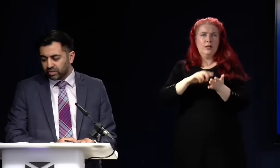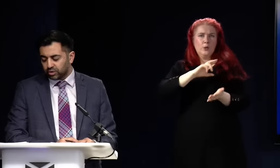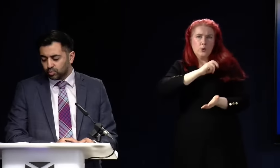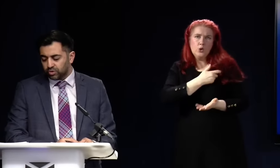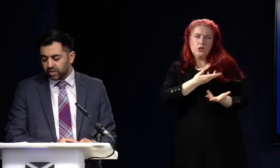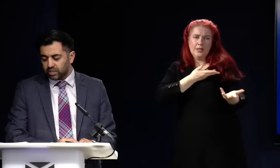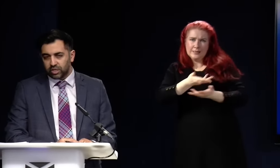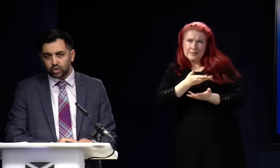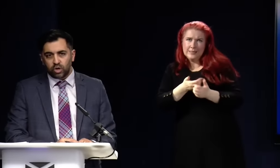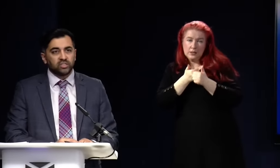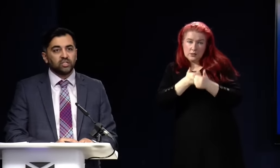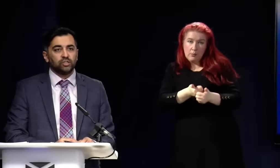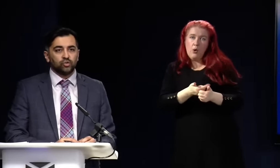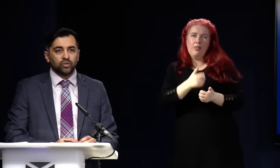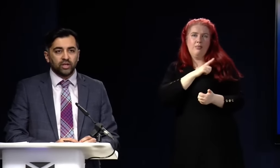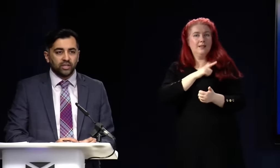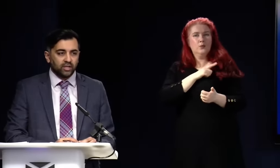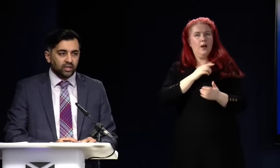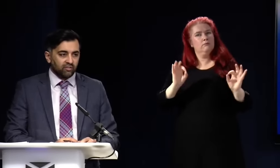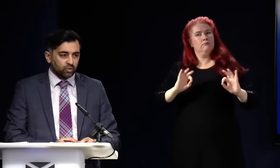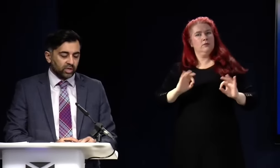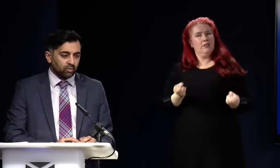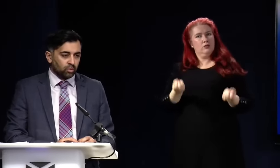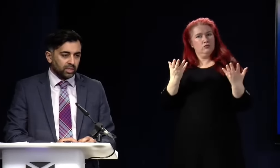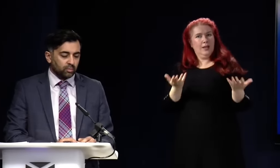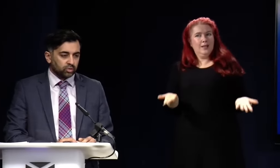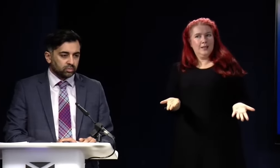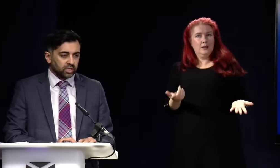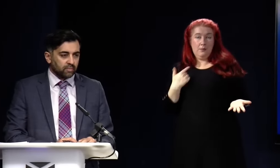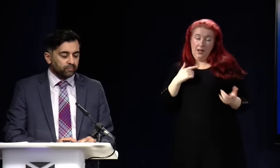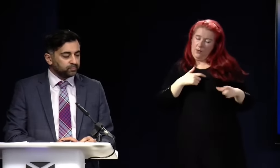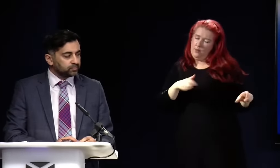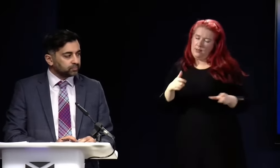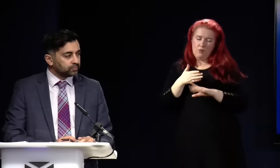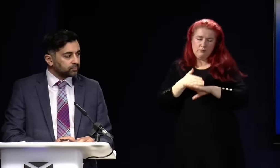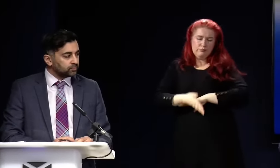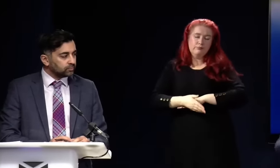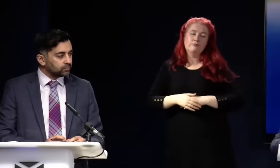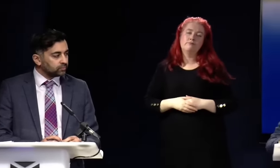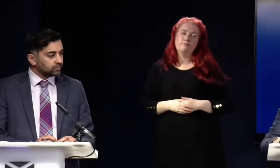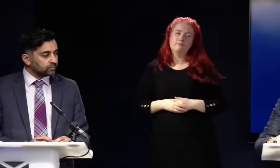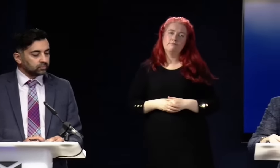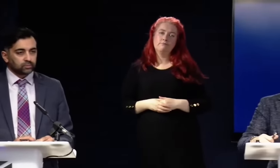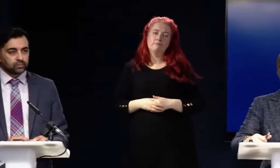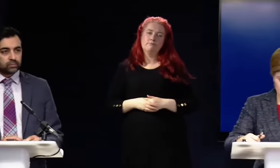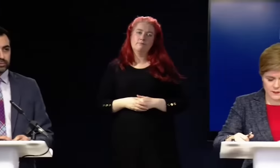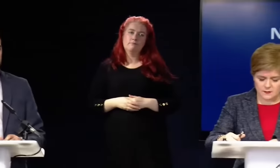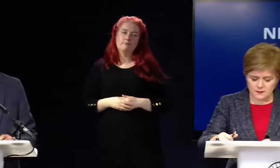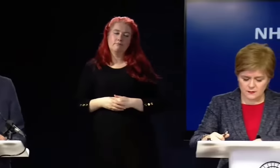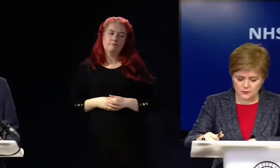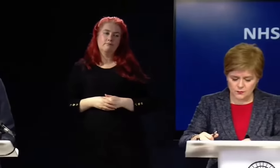and trying to support the NHS. So I'll continue to do that every waking moment that I possibly can. James Cook.